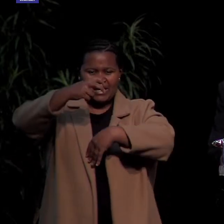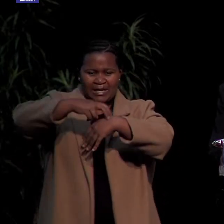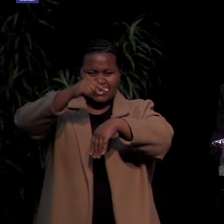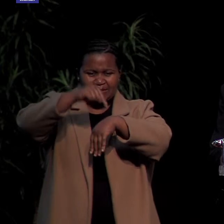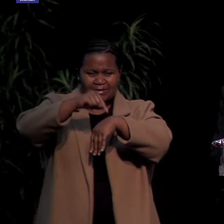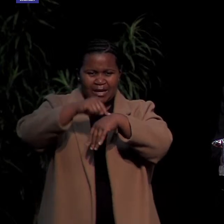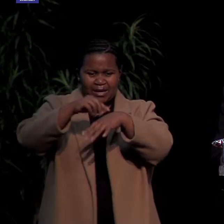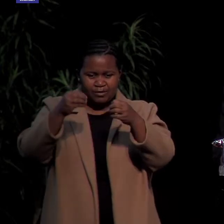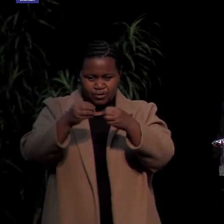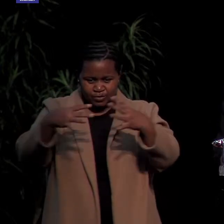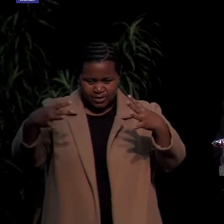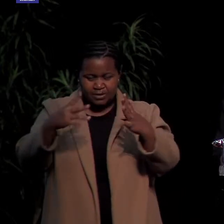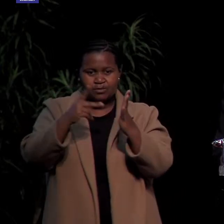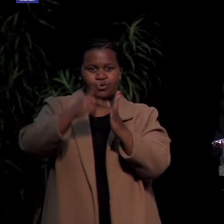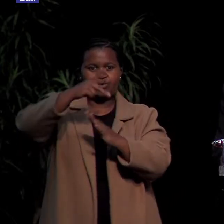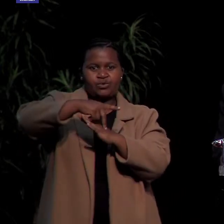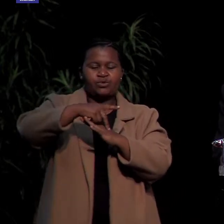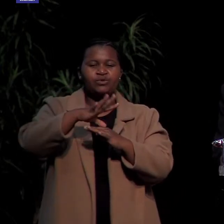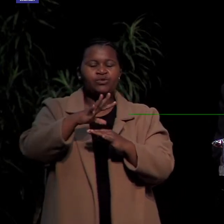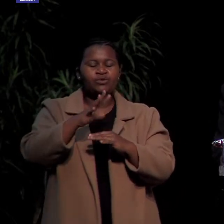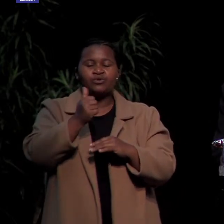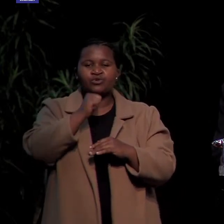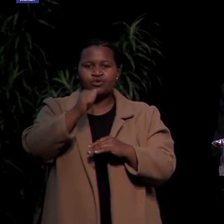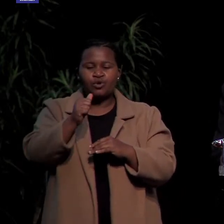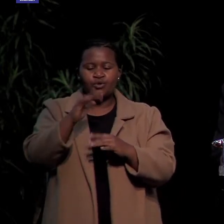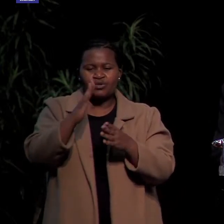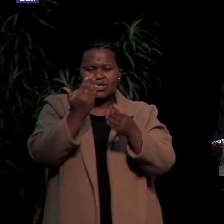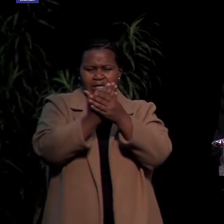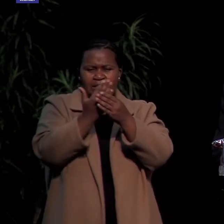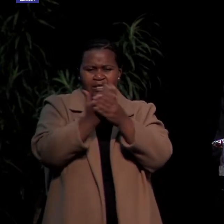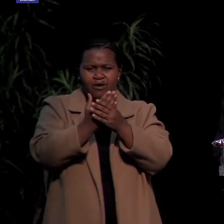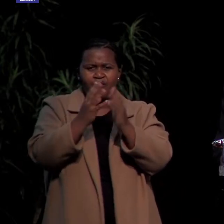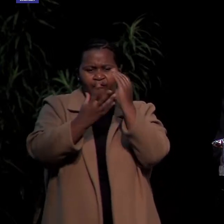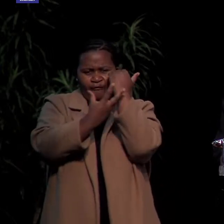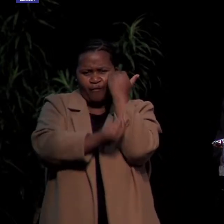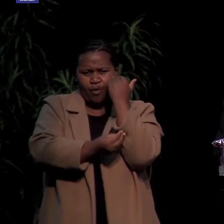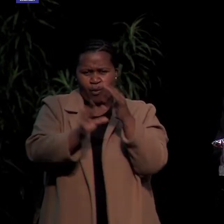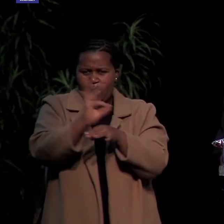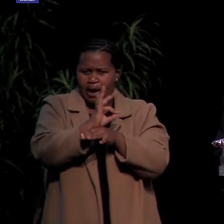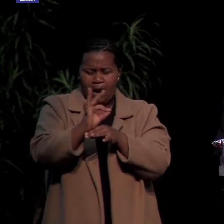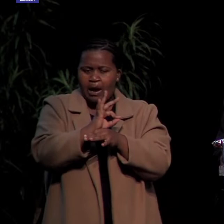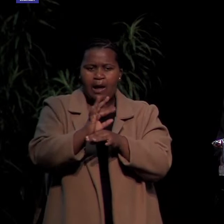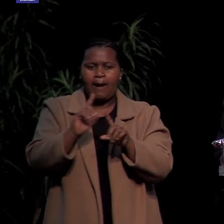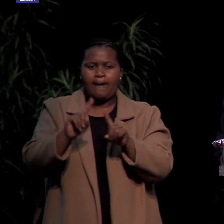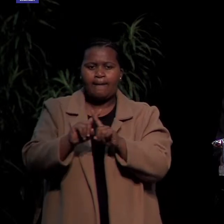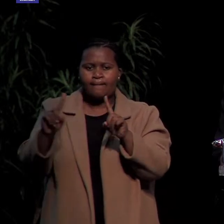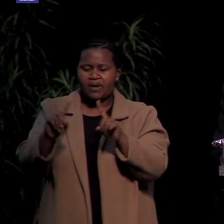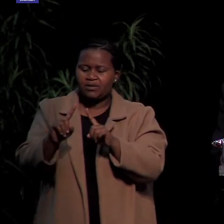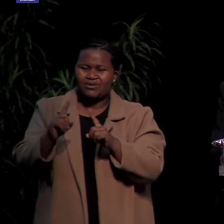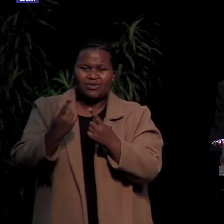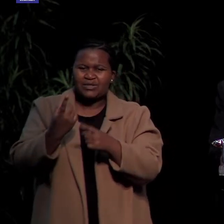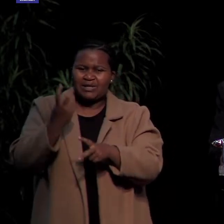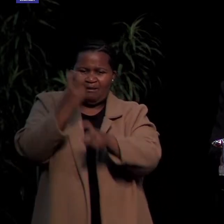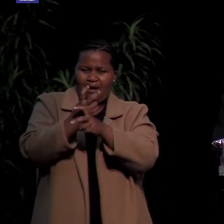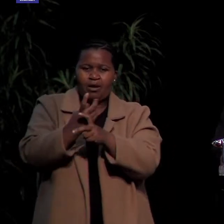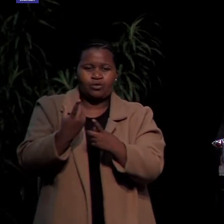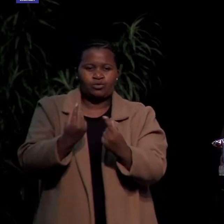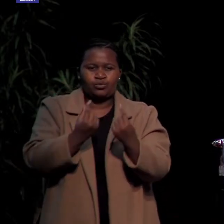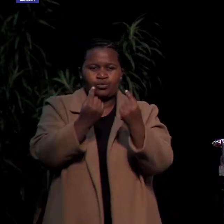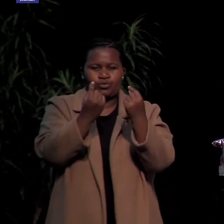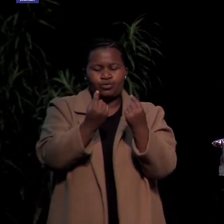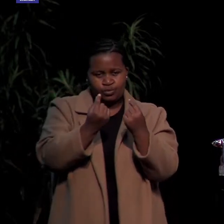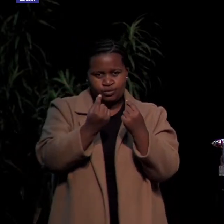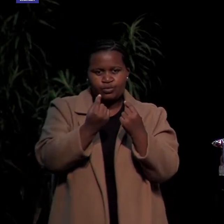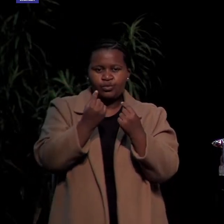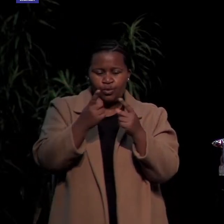to start the projects. It was not a case of poor planning. It was simply impractical and